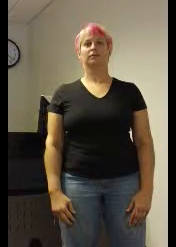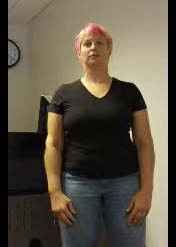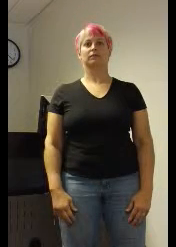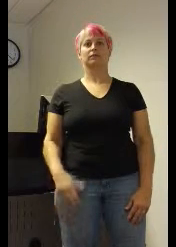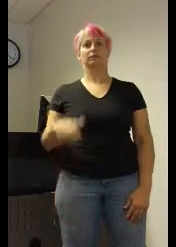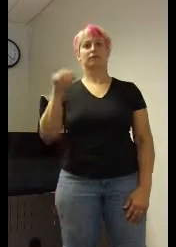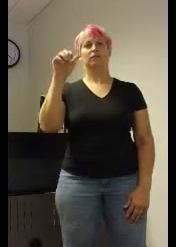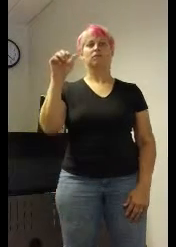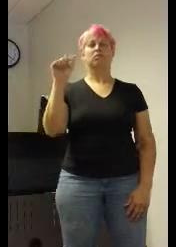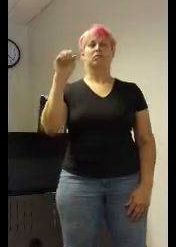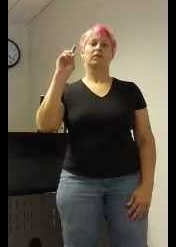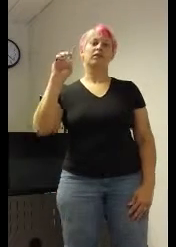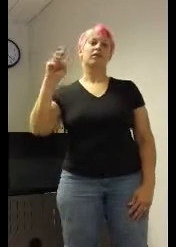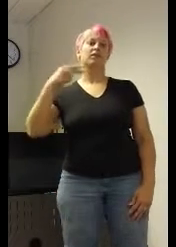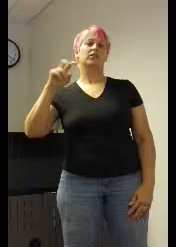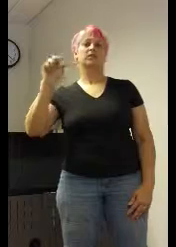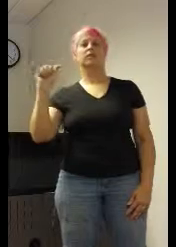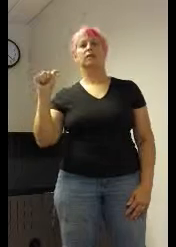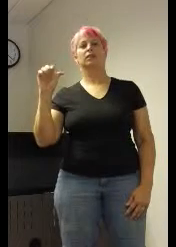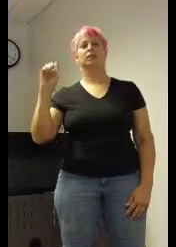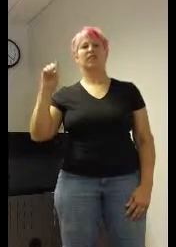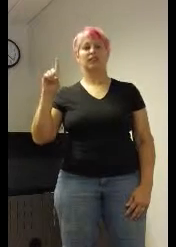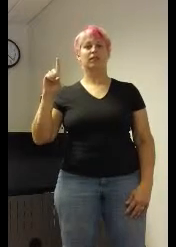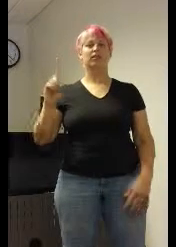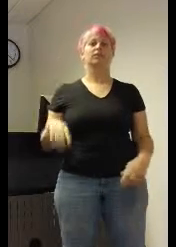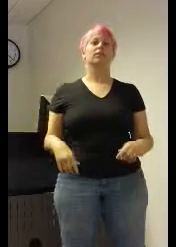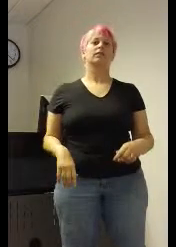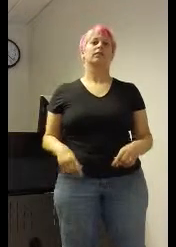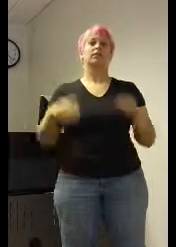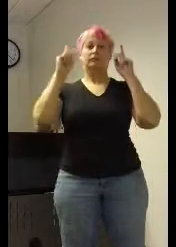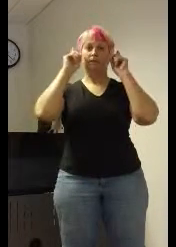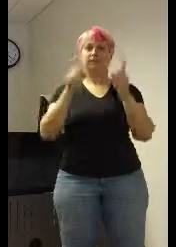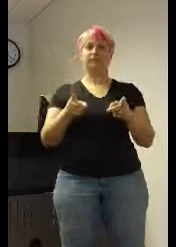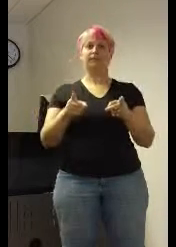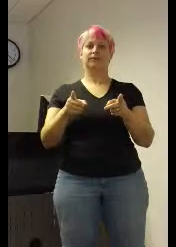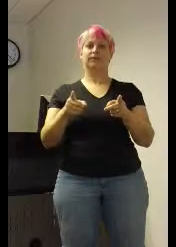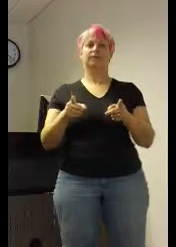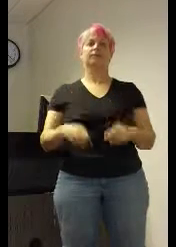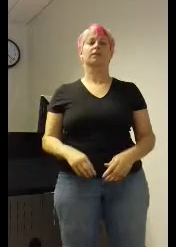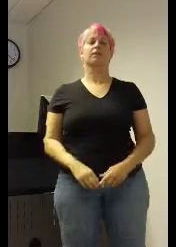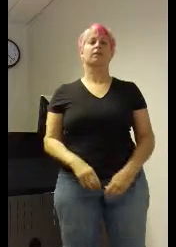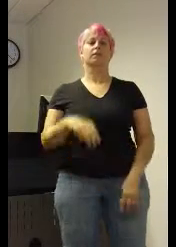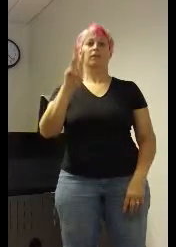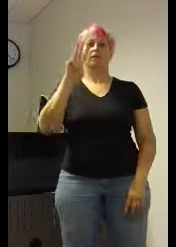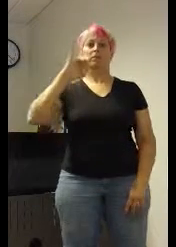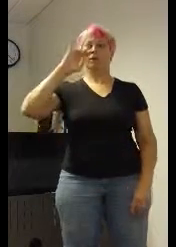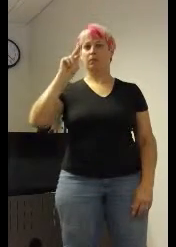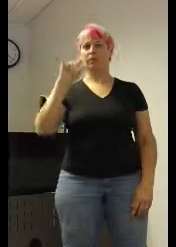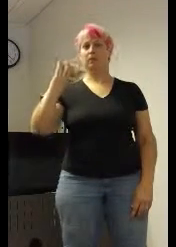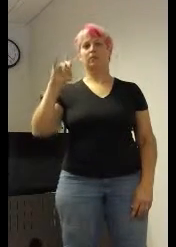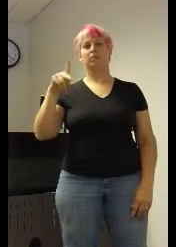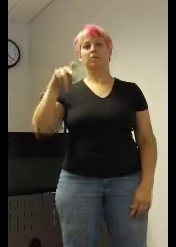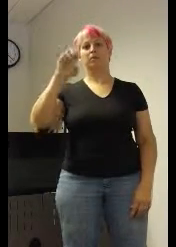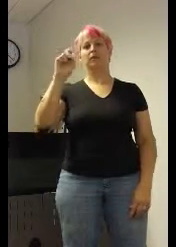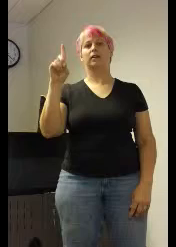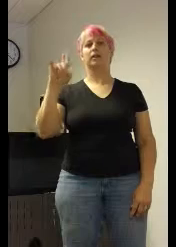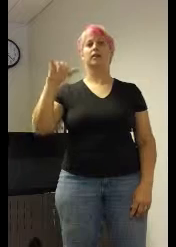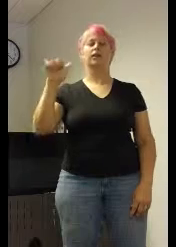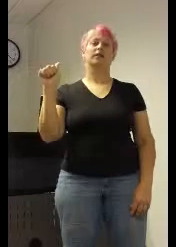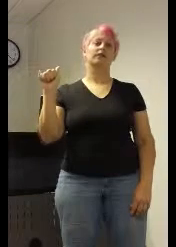ADHD defined. Wikipedia. And we can go to Wikipedia sometimes. It's not the best place for research, but it describes